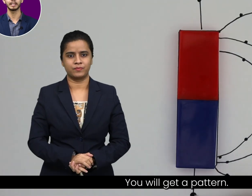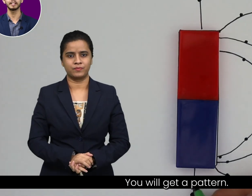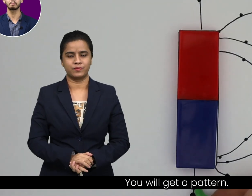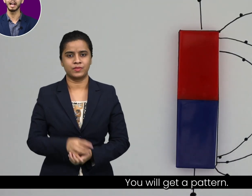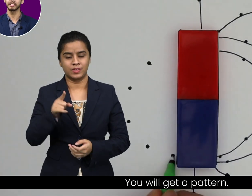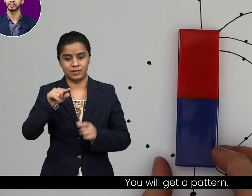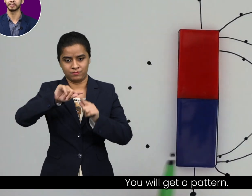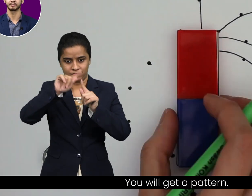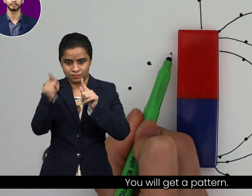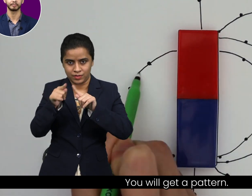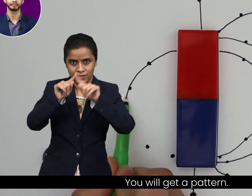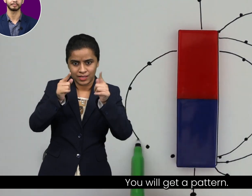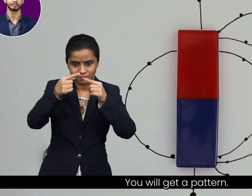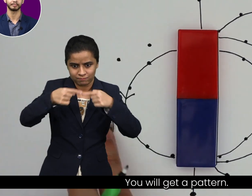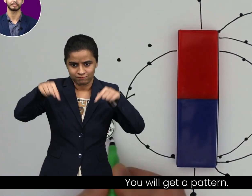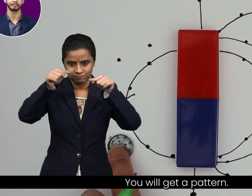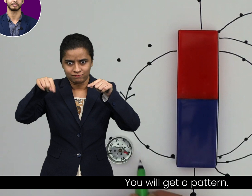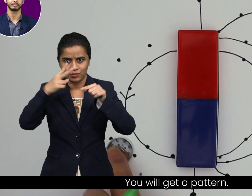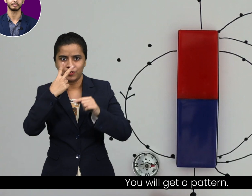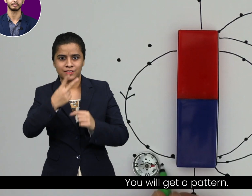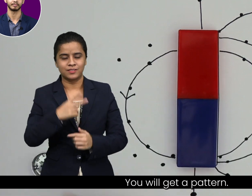You will get a pattern.